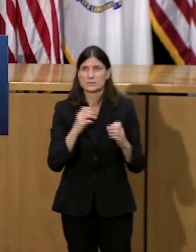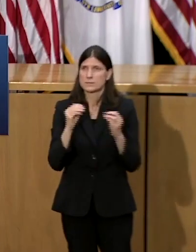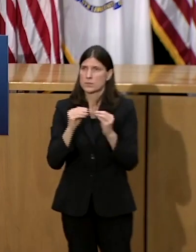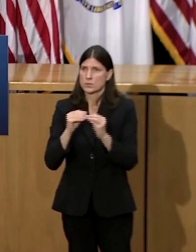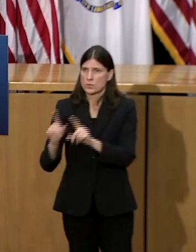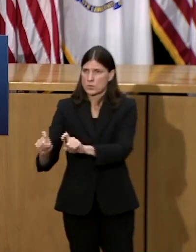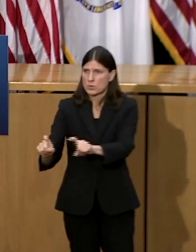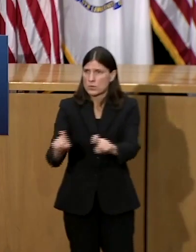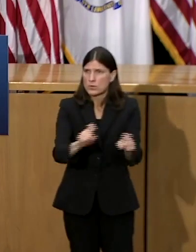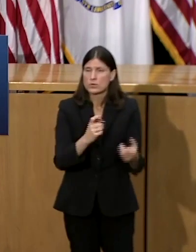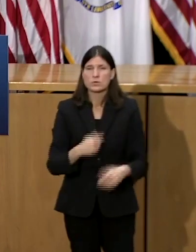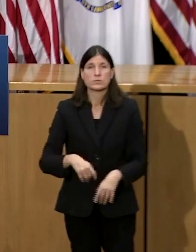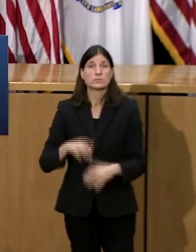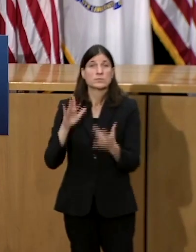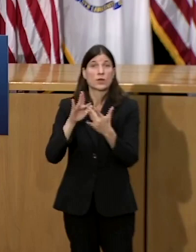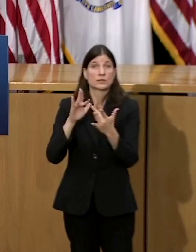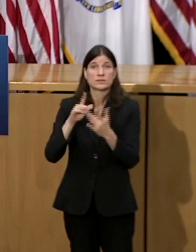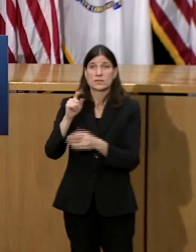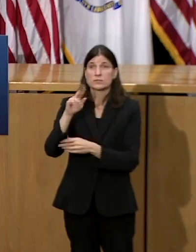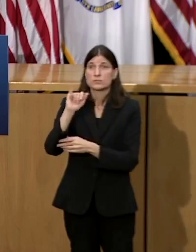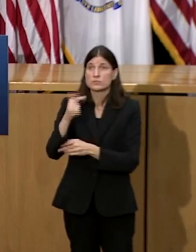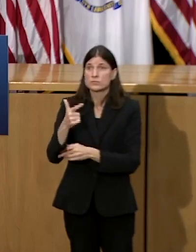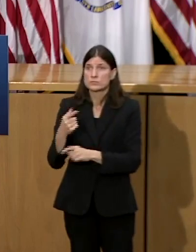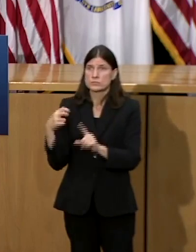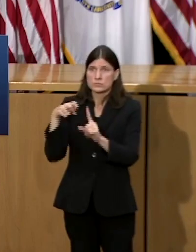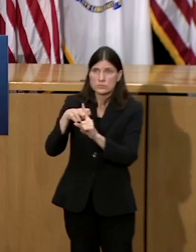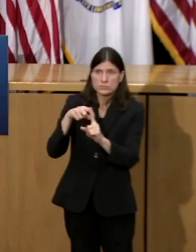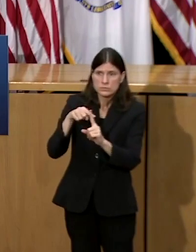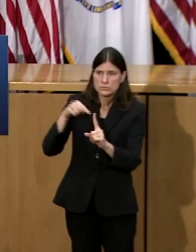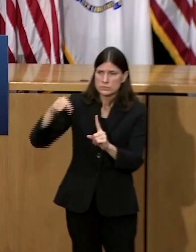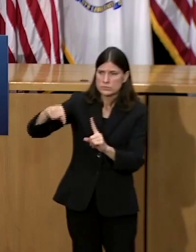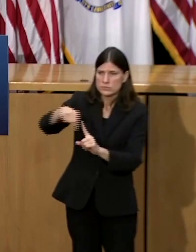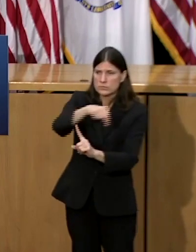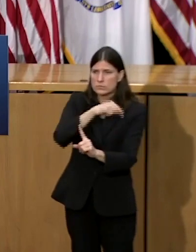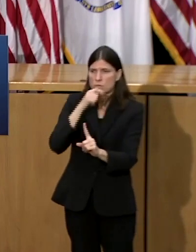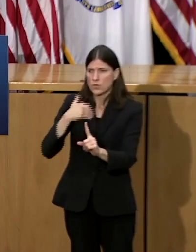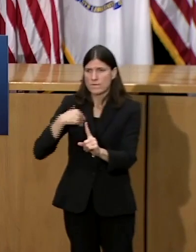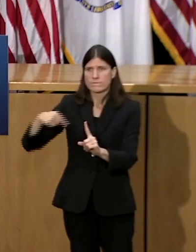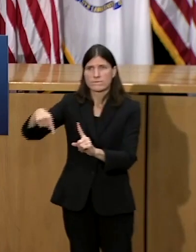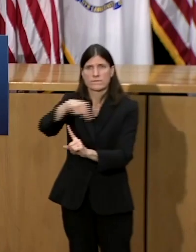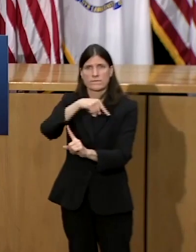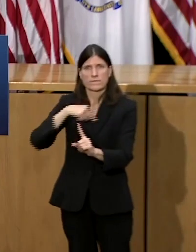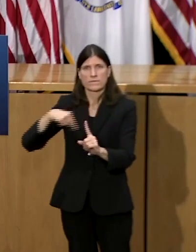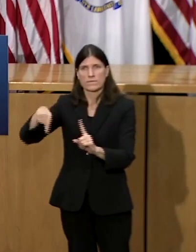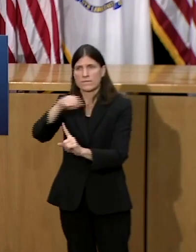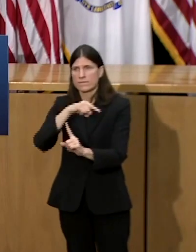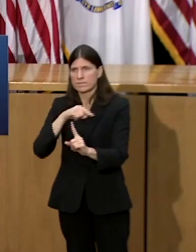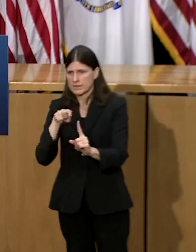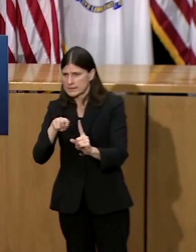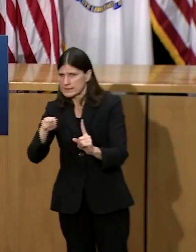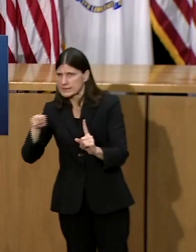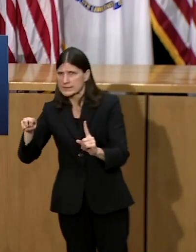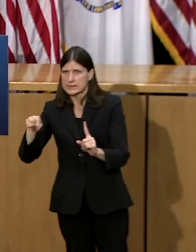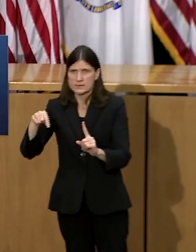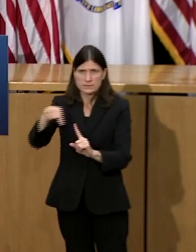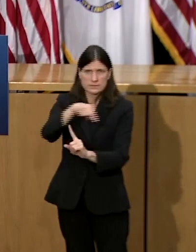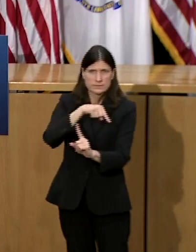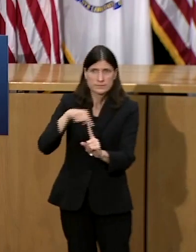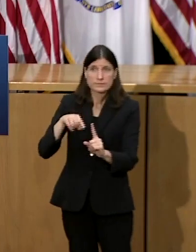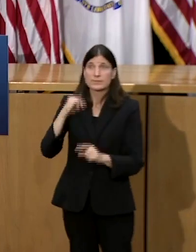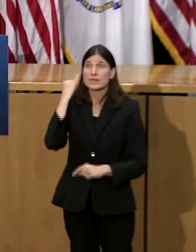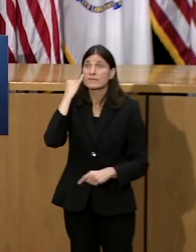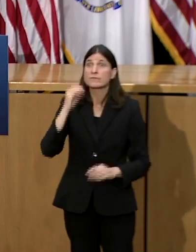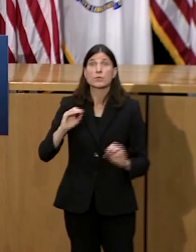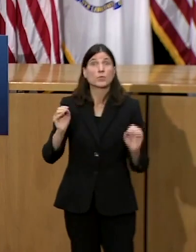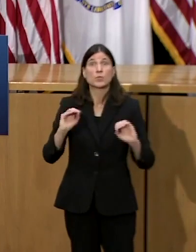answer always than not doing the testing, because you don't want to raise your total cases per 100,000. The goal of this was to basically